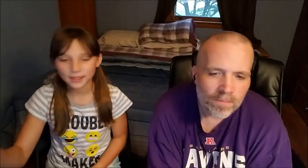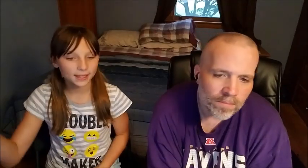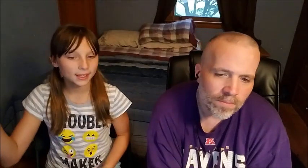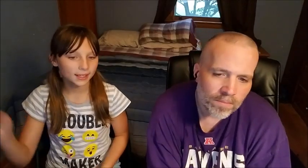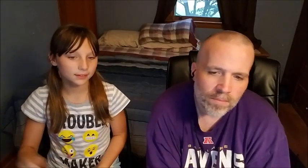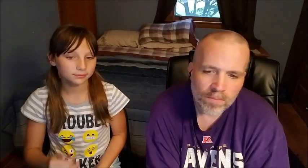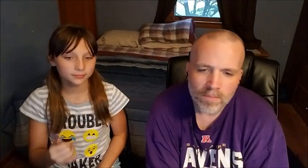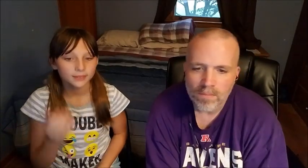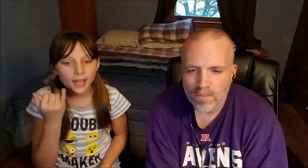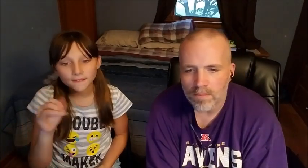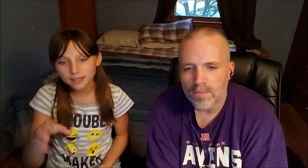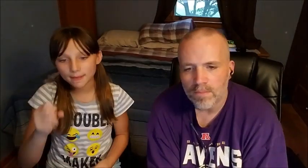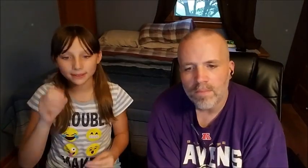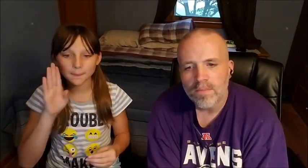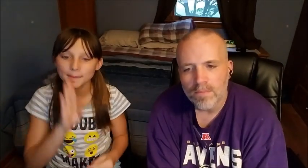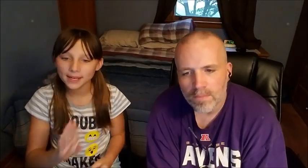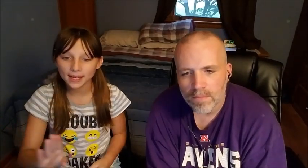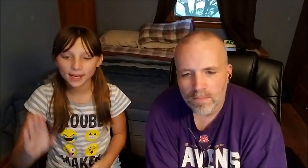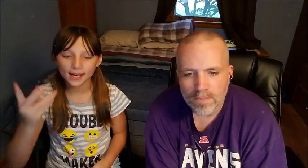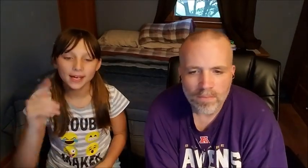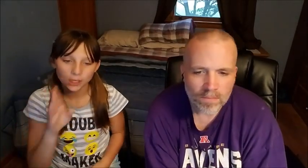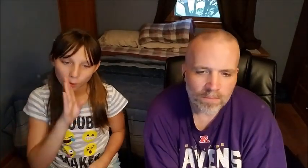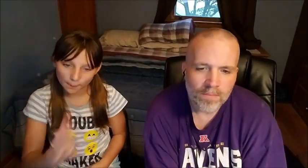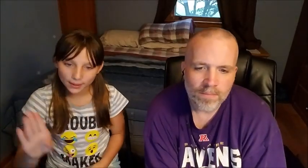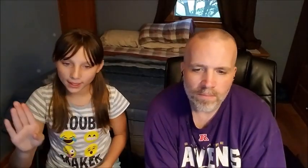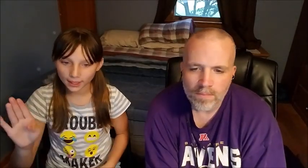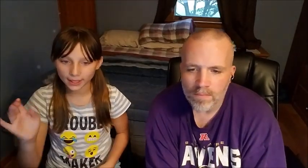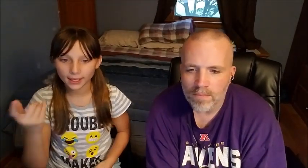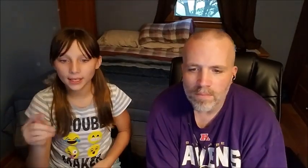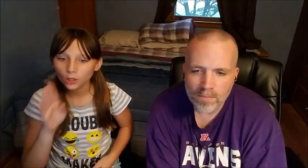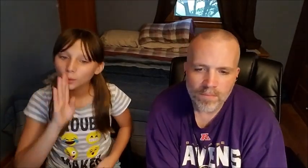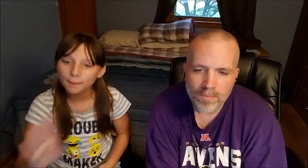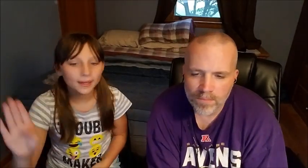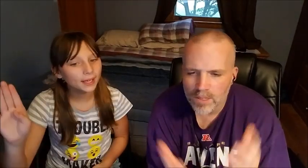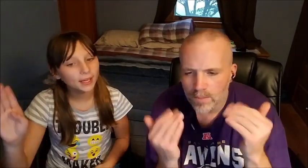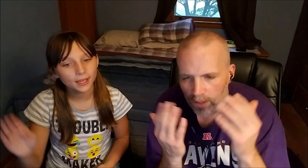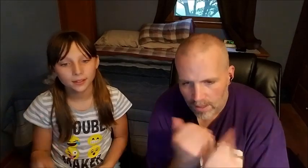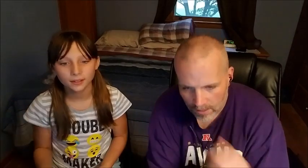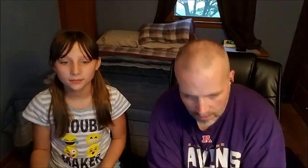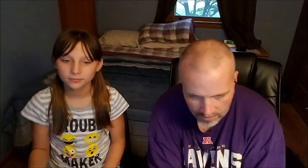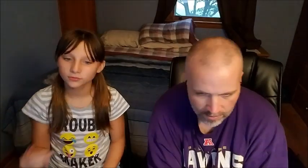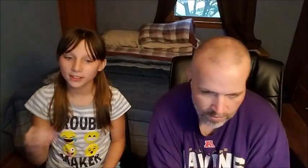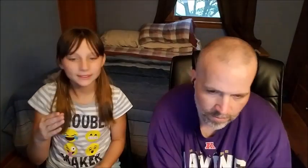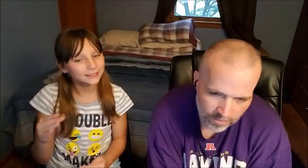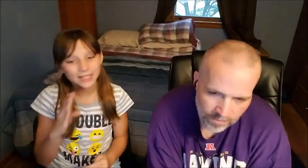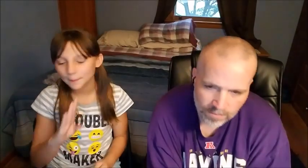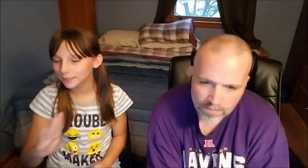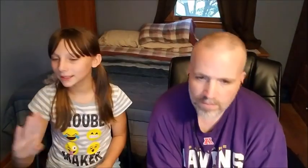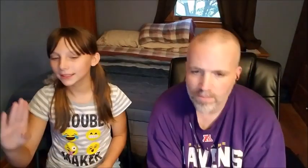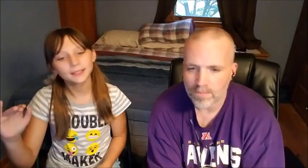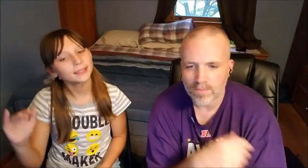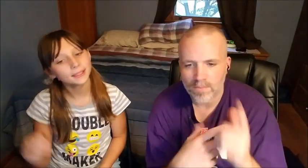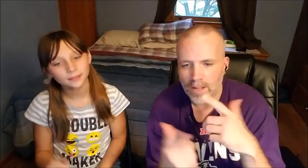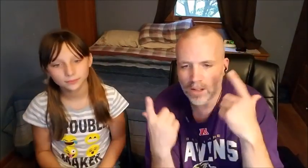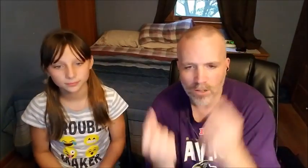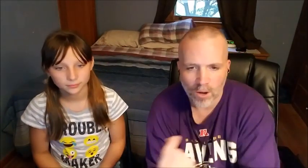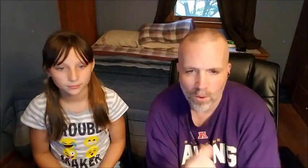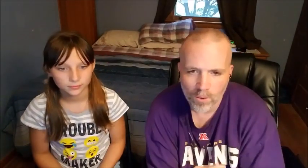be If it's meant to be, it'll be, it'll be Baby, just let it be So